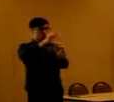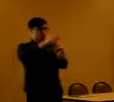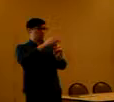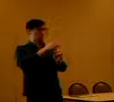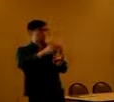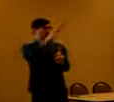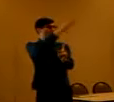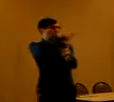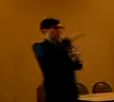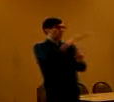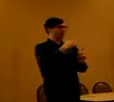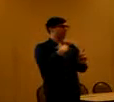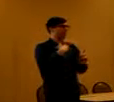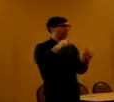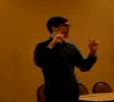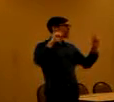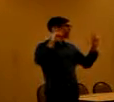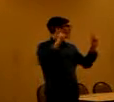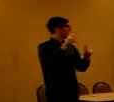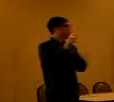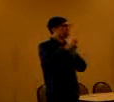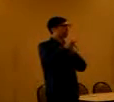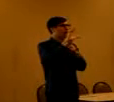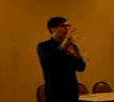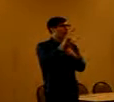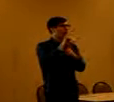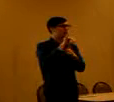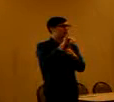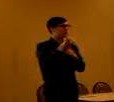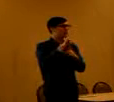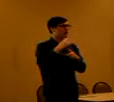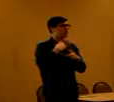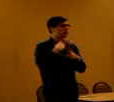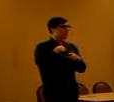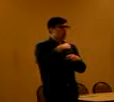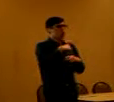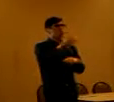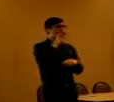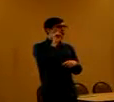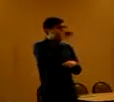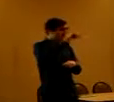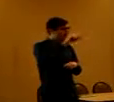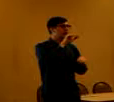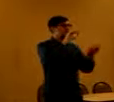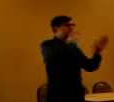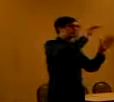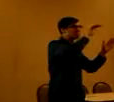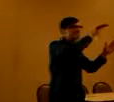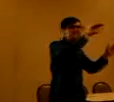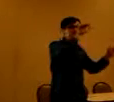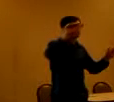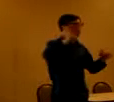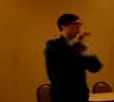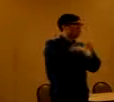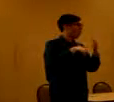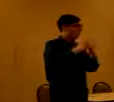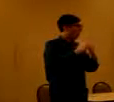So they vote in April, but prior to that, we lobby. We go to Tallahassee